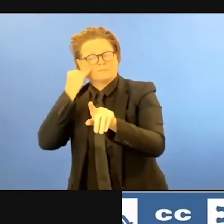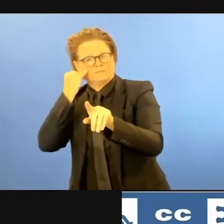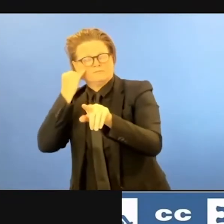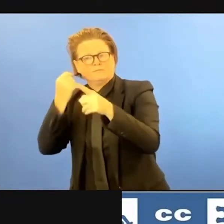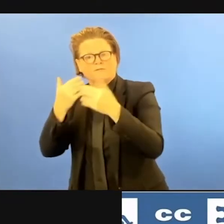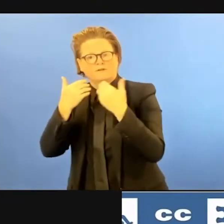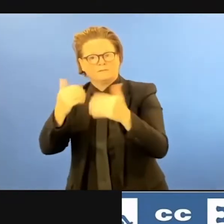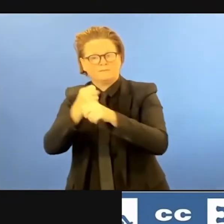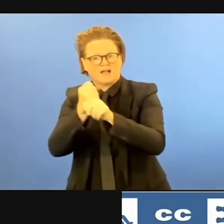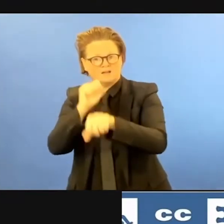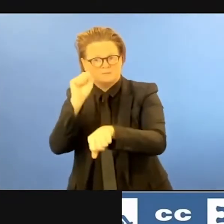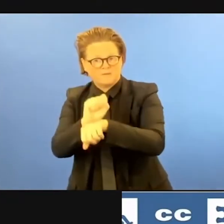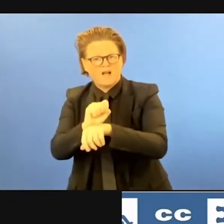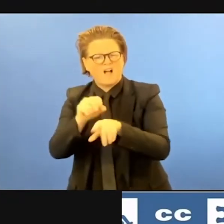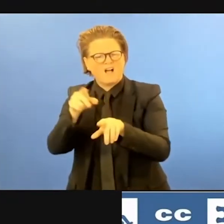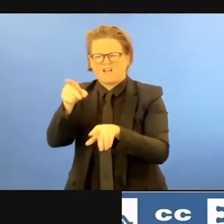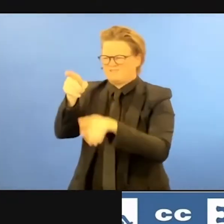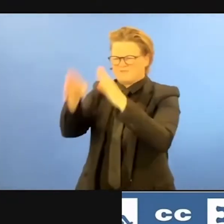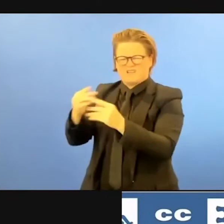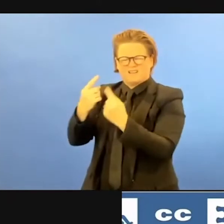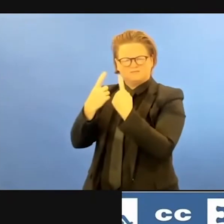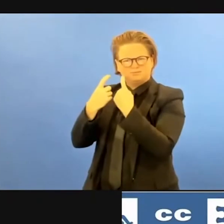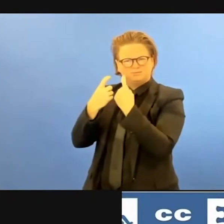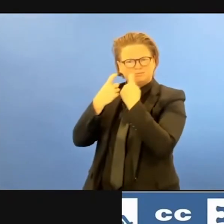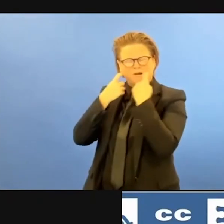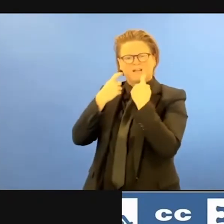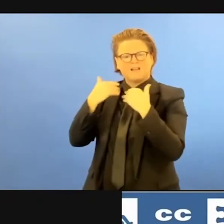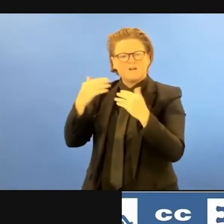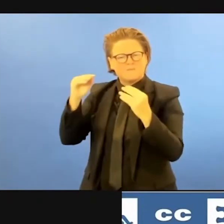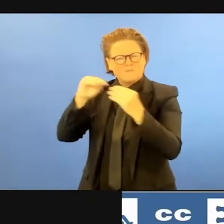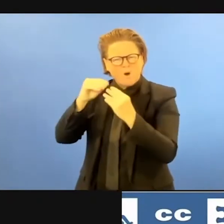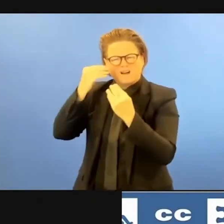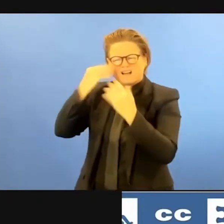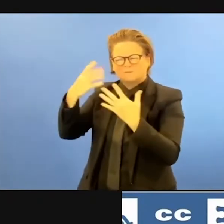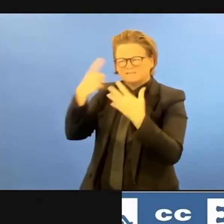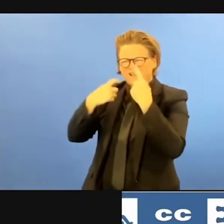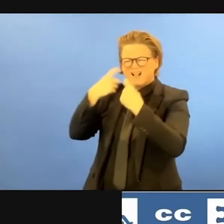if your experience is something different, please do let us know, because that is not the intention.